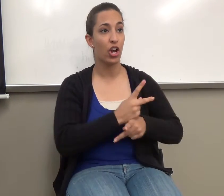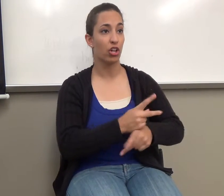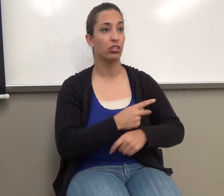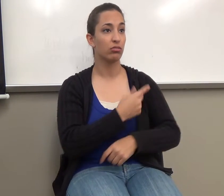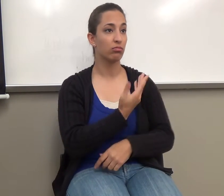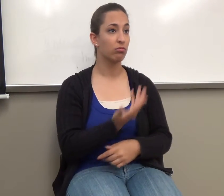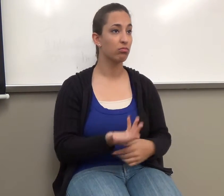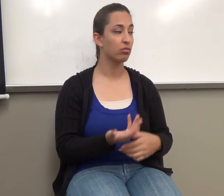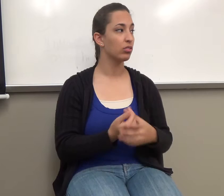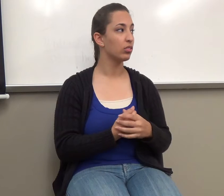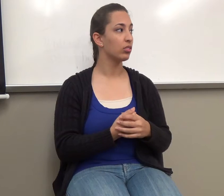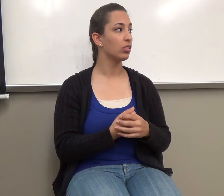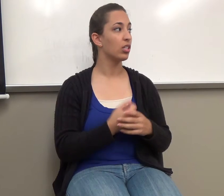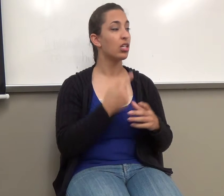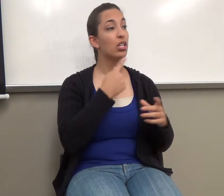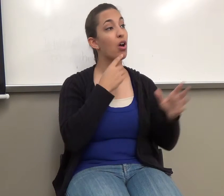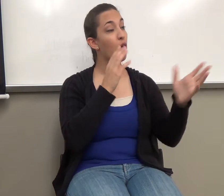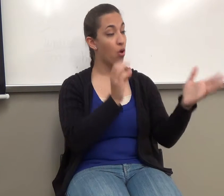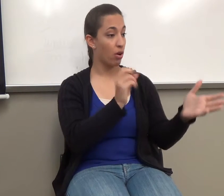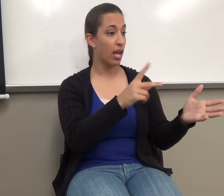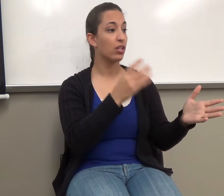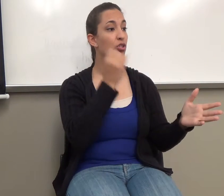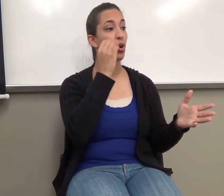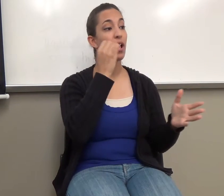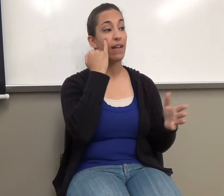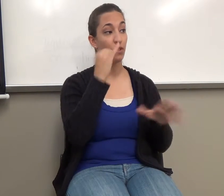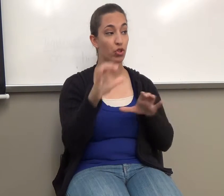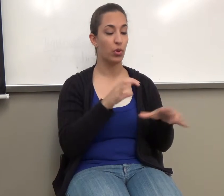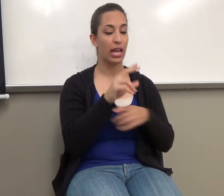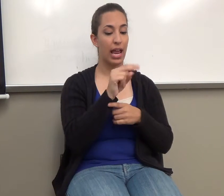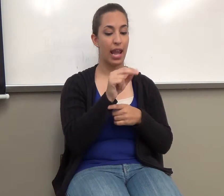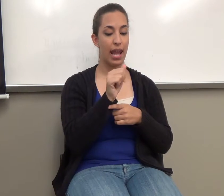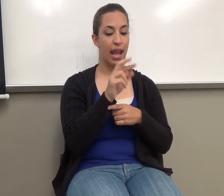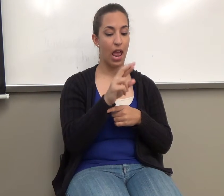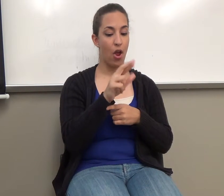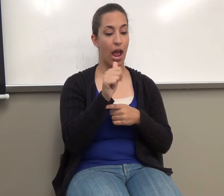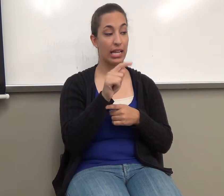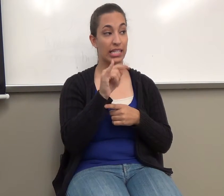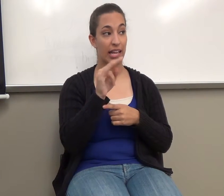that could, so if you're gonna do a narrative, talk about how to get them,